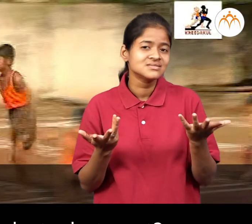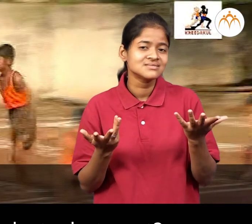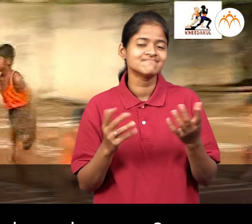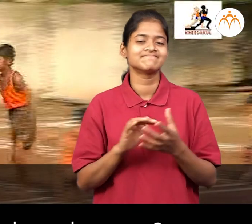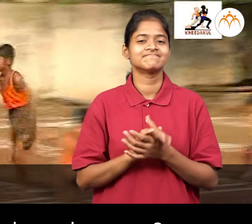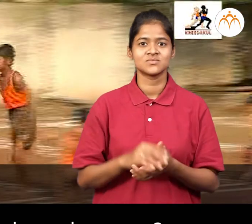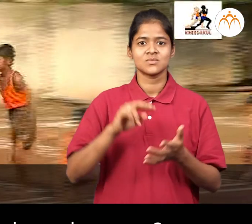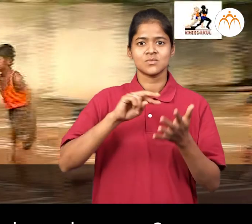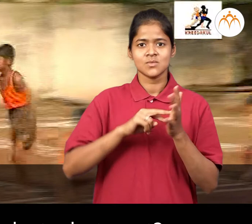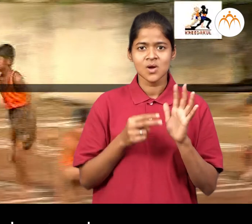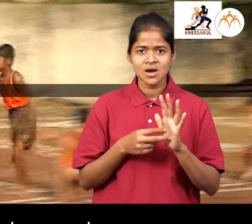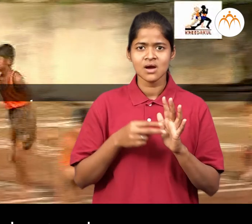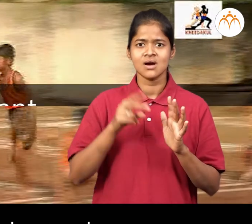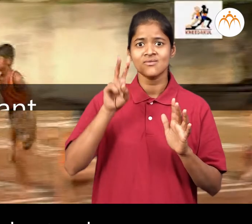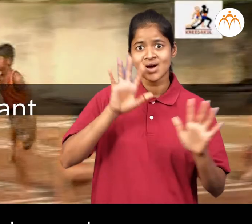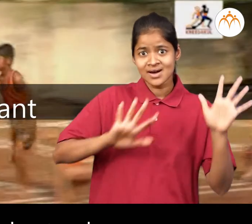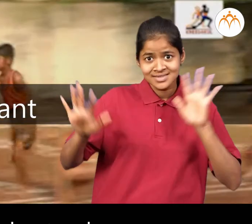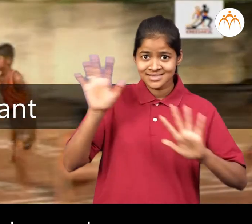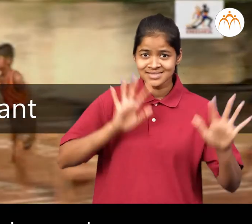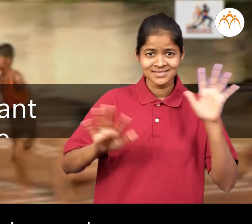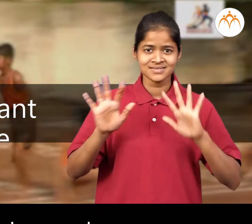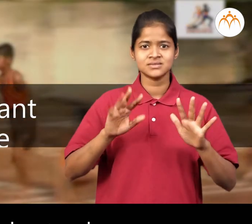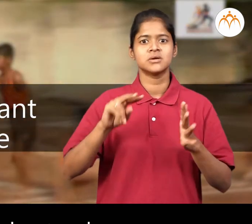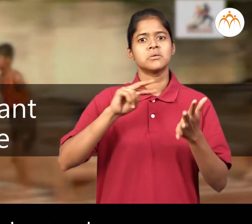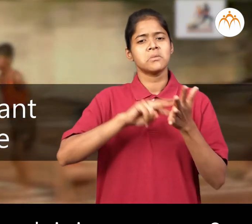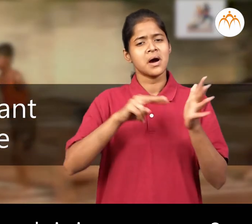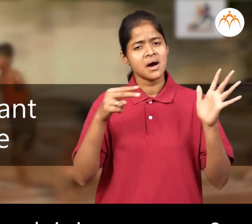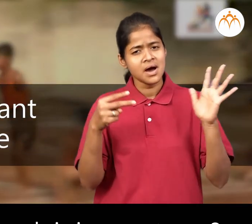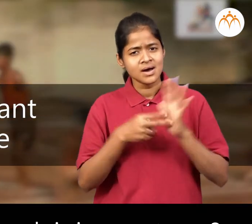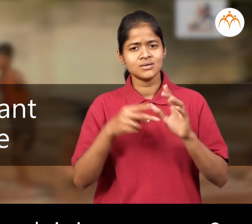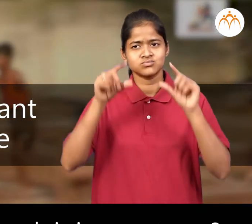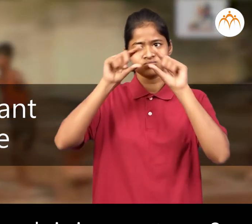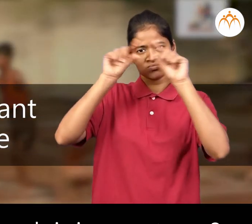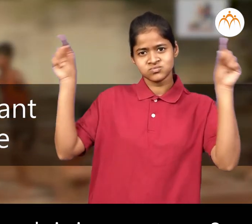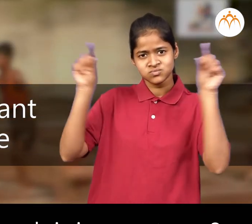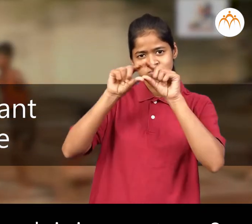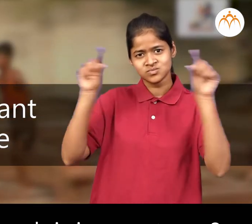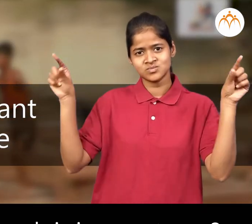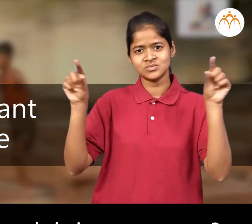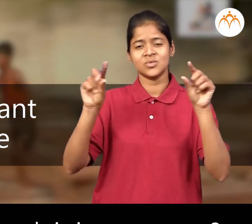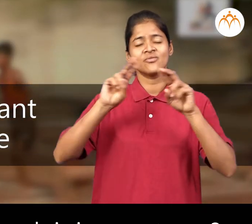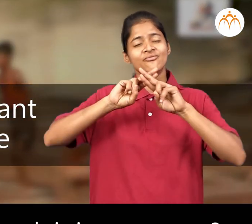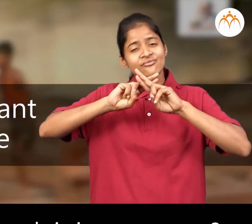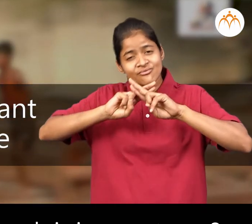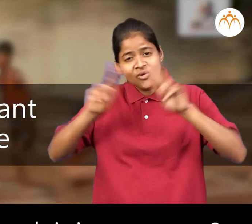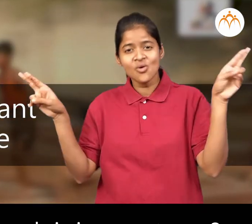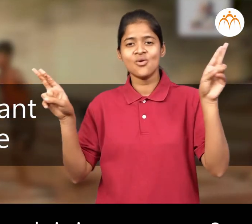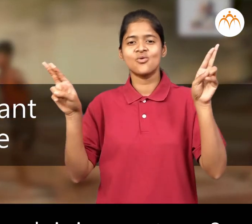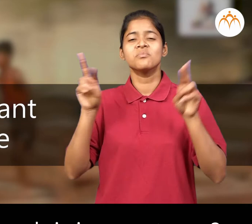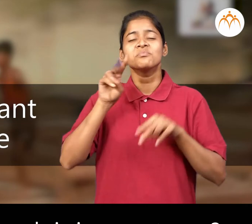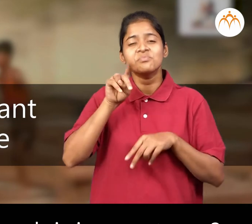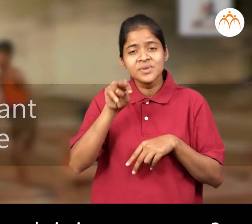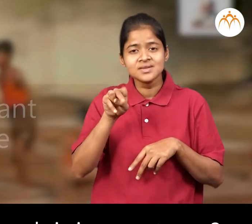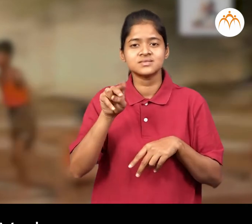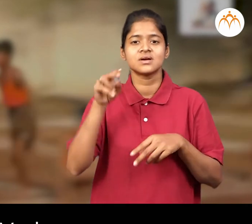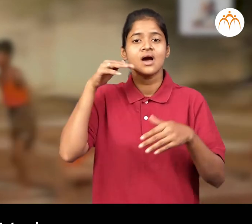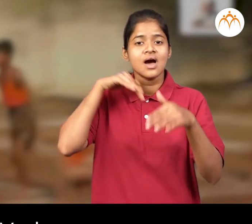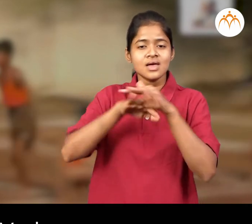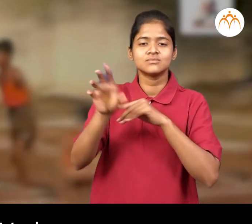But what next? Do you understand now how important a verb is in a sentence?